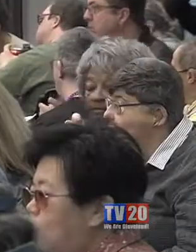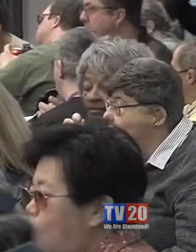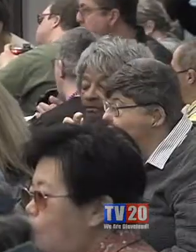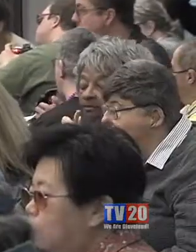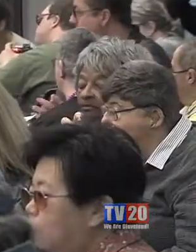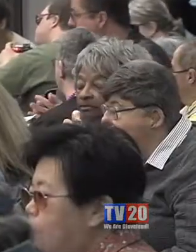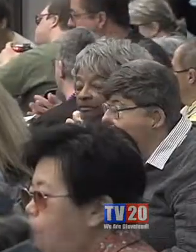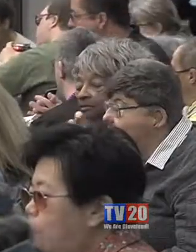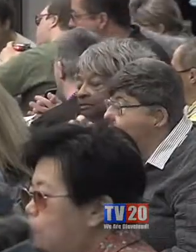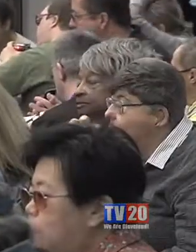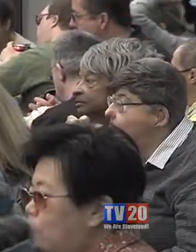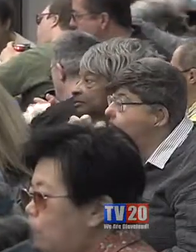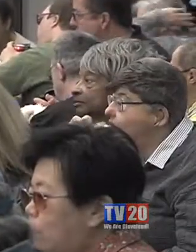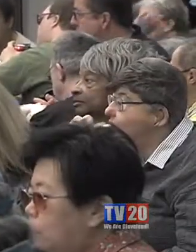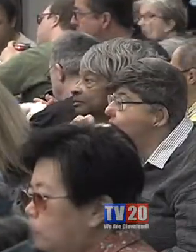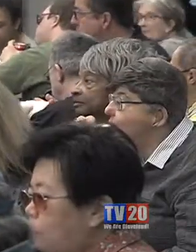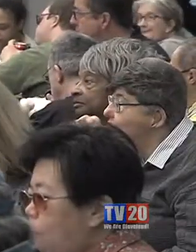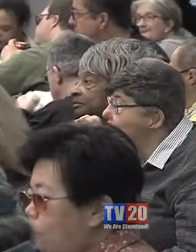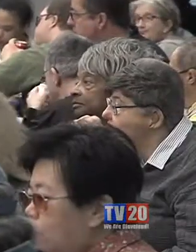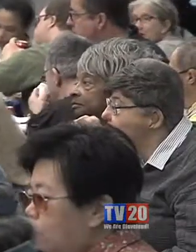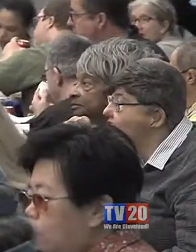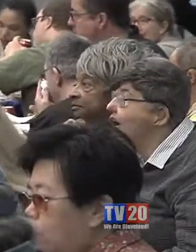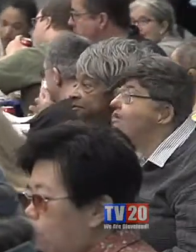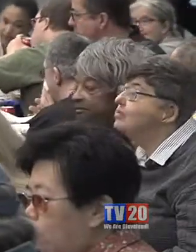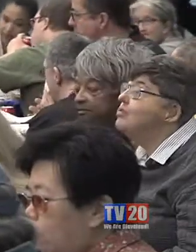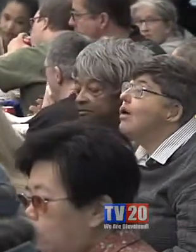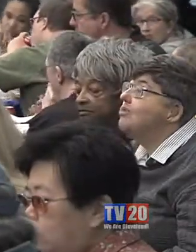land of the free.